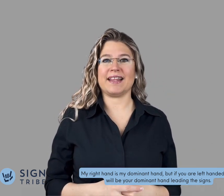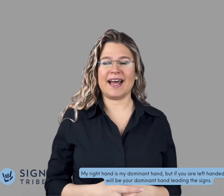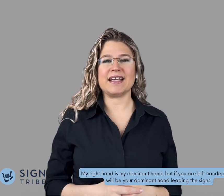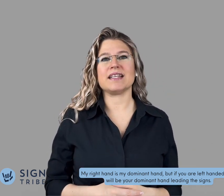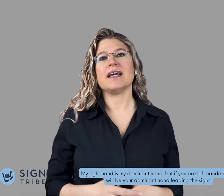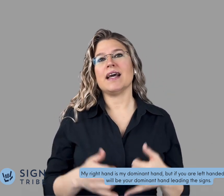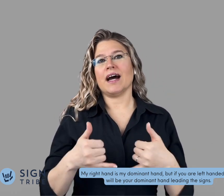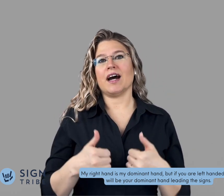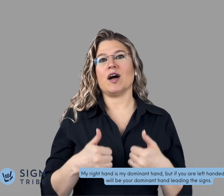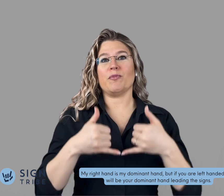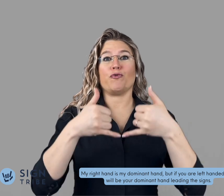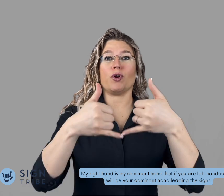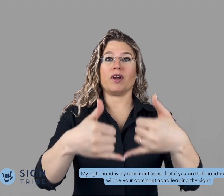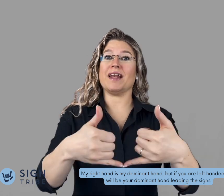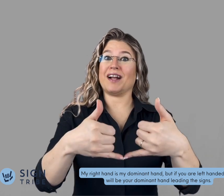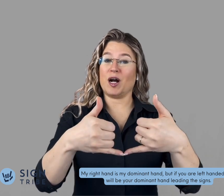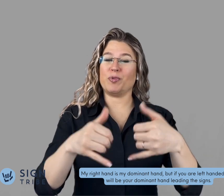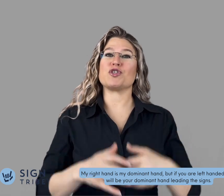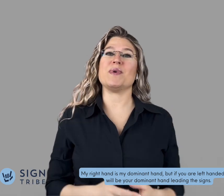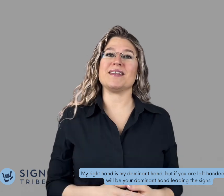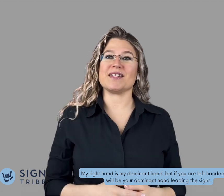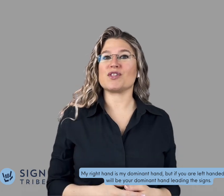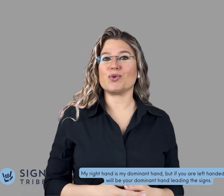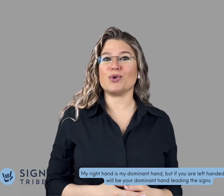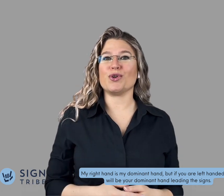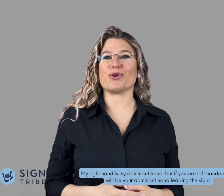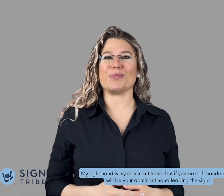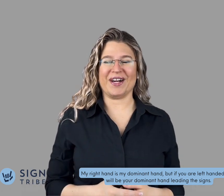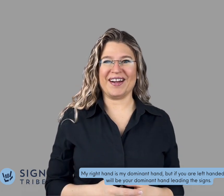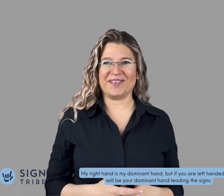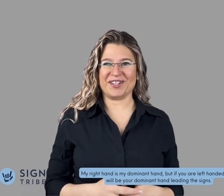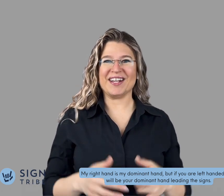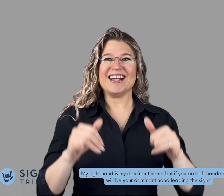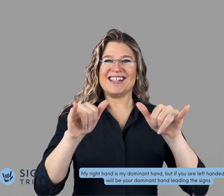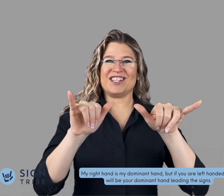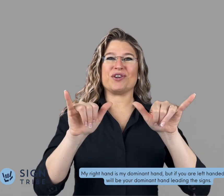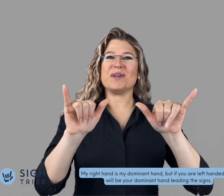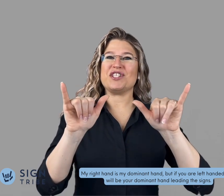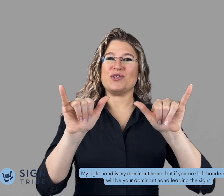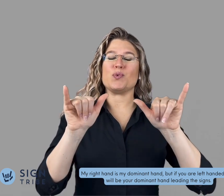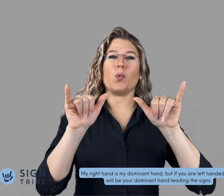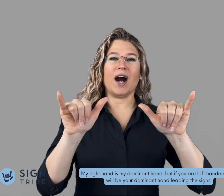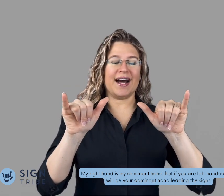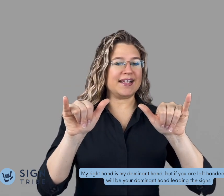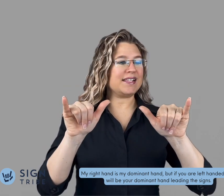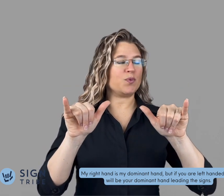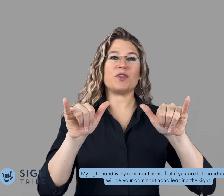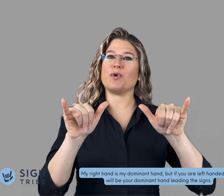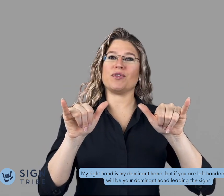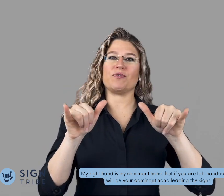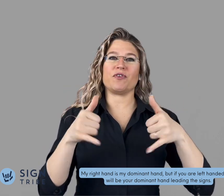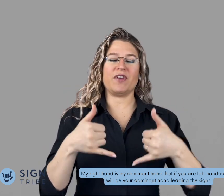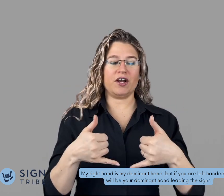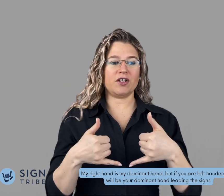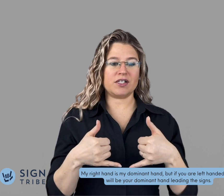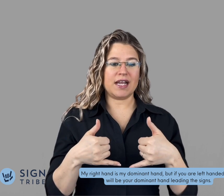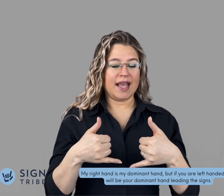that, for an accomplishment at school or wherever. So you're going to use Y's with both of your fingers